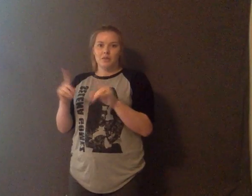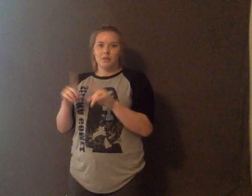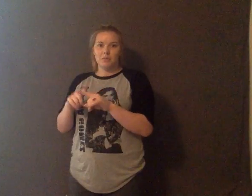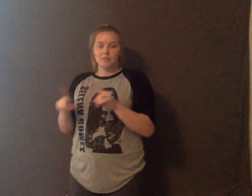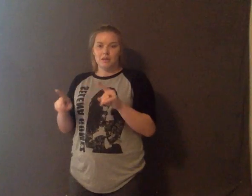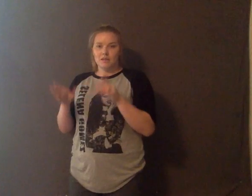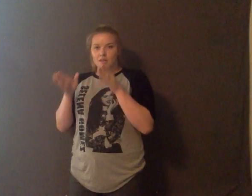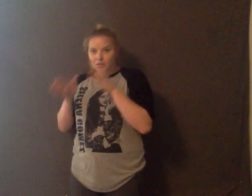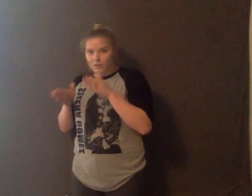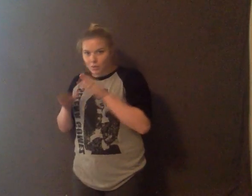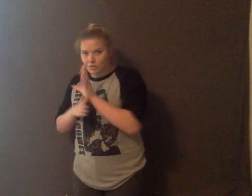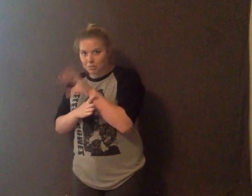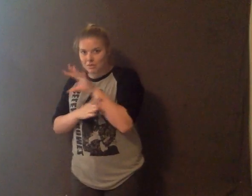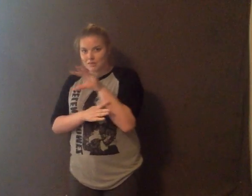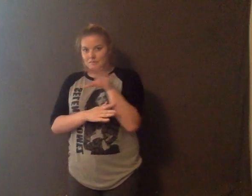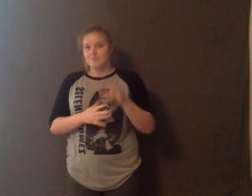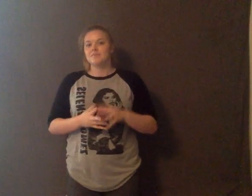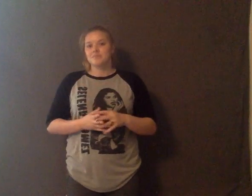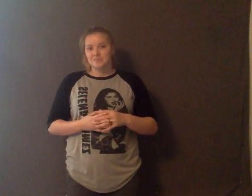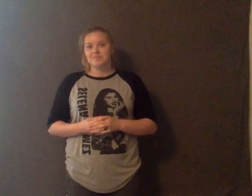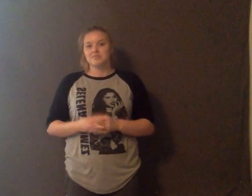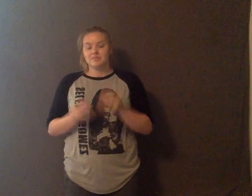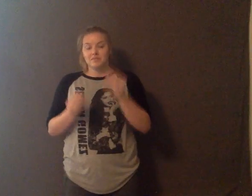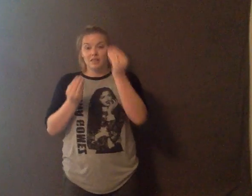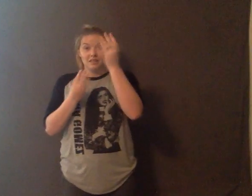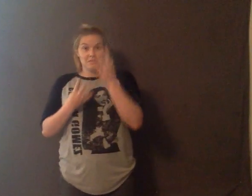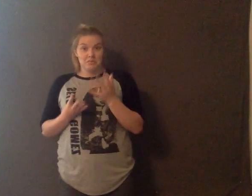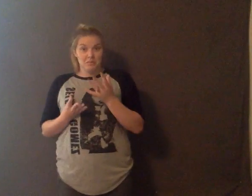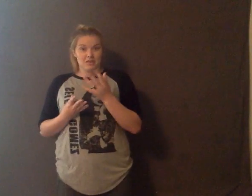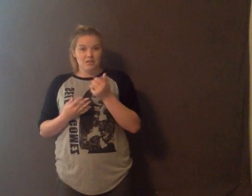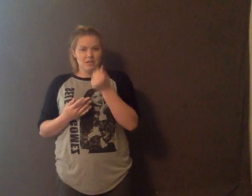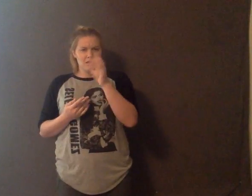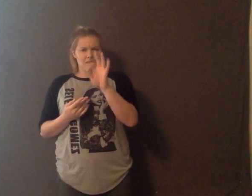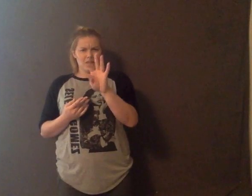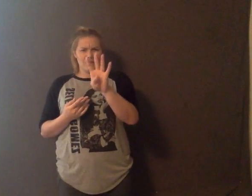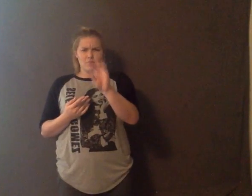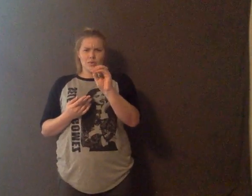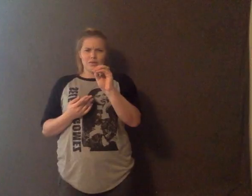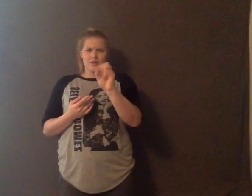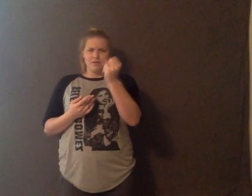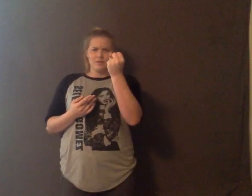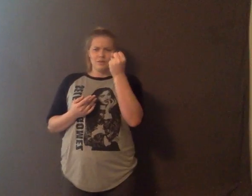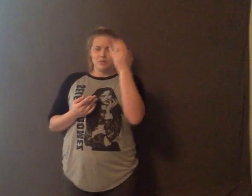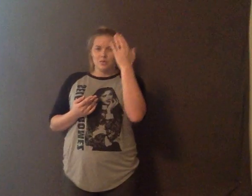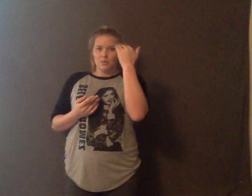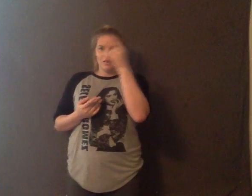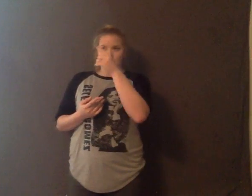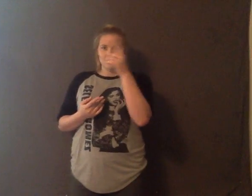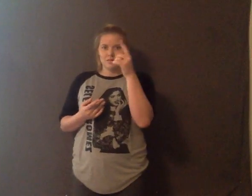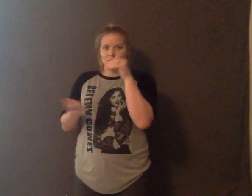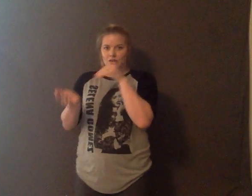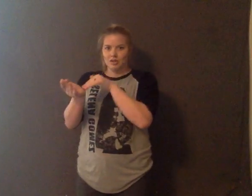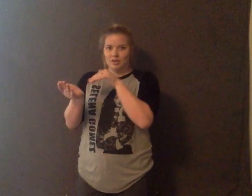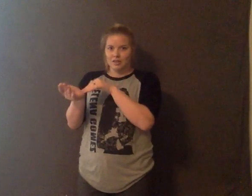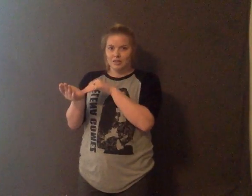strictly plant-based. If this information had been around since the 1940s, why don't all doctors know this? We're not taught about the power of